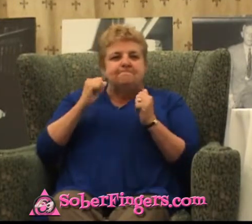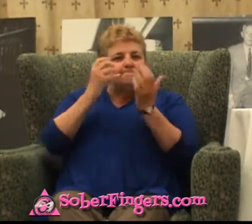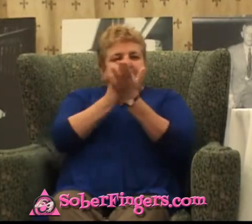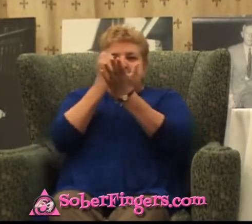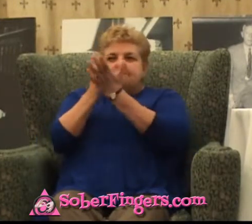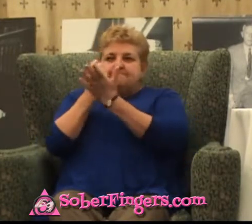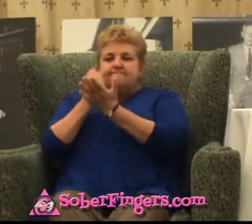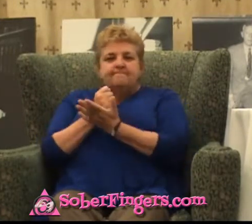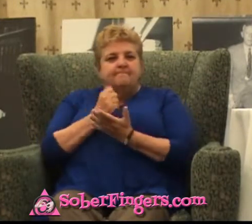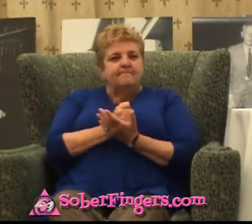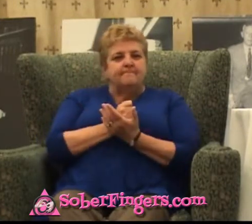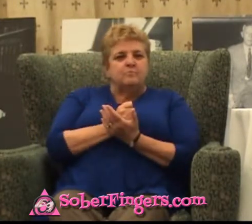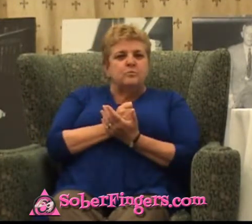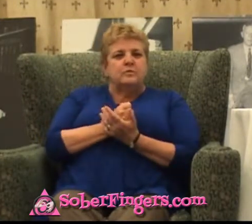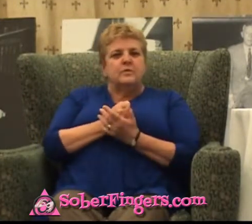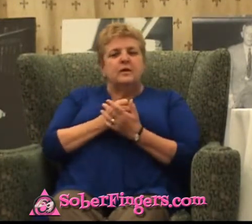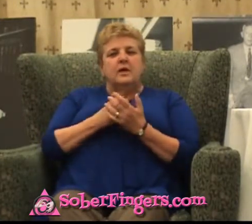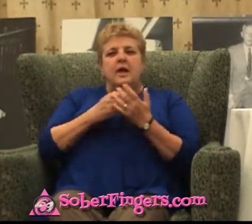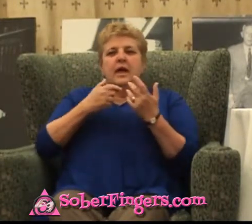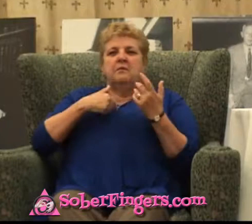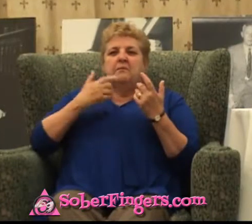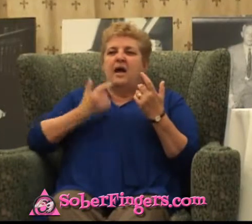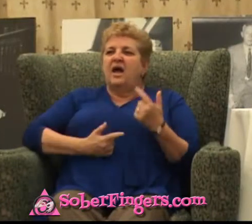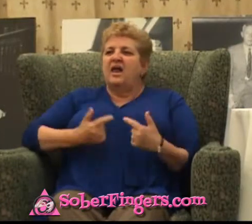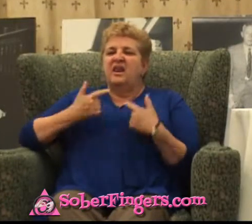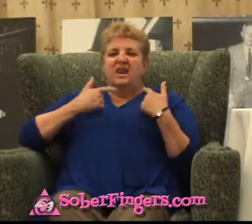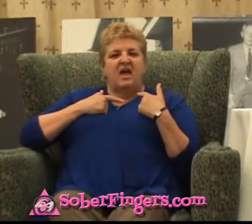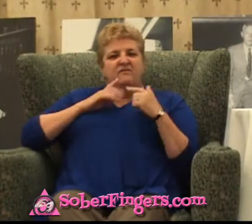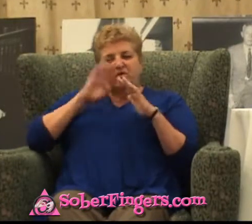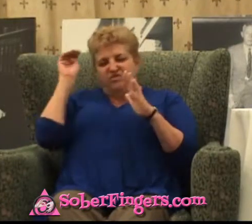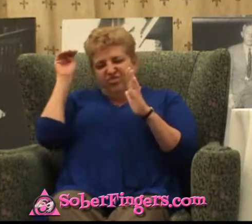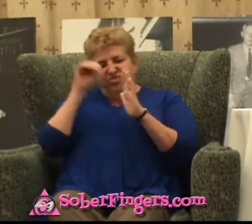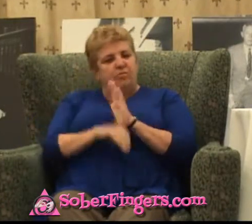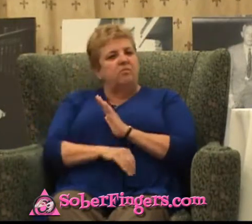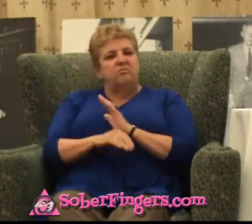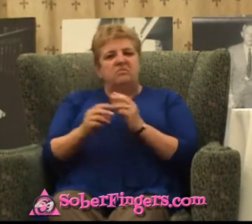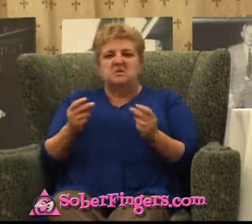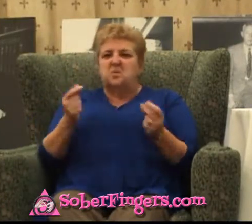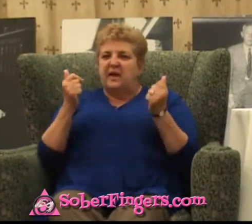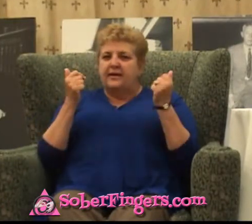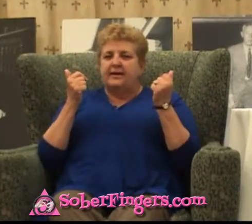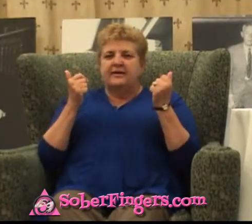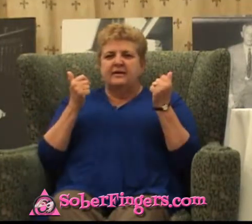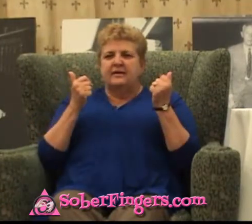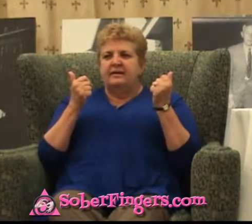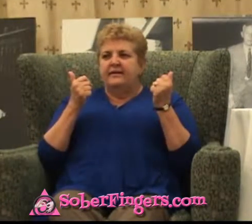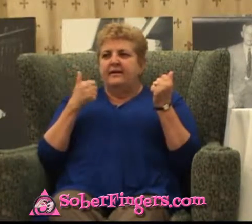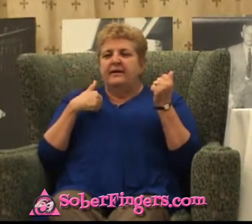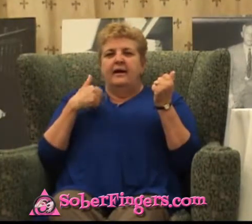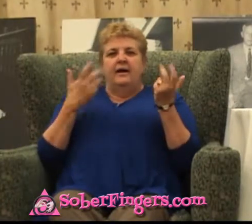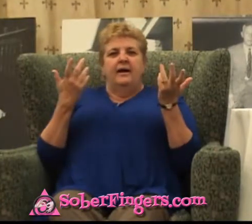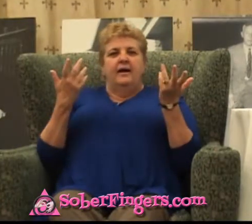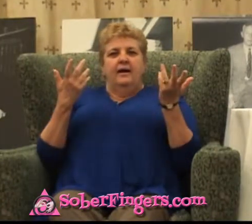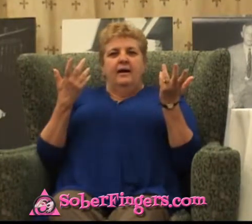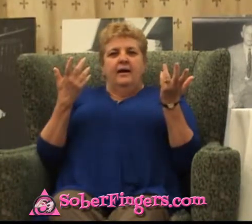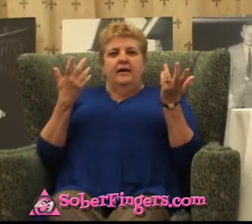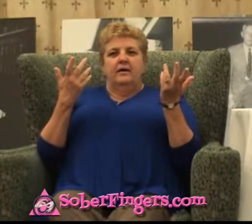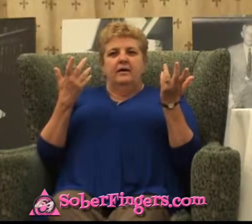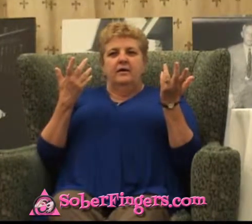I began burning my life to the ground at a very early age. I was just like 90% of the people I would guess in this room. I was full